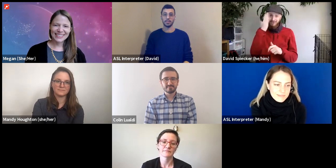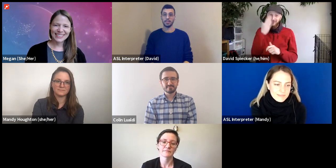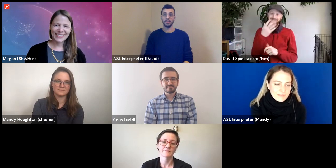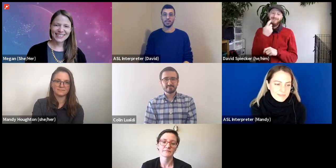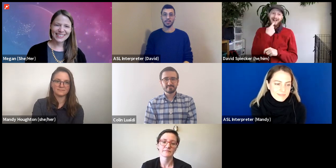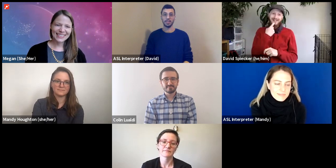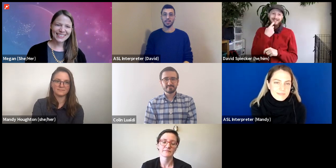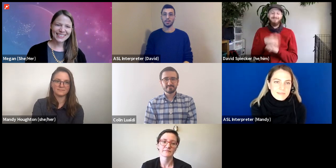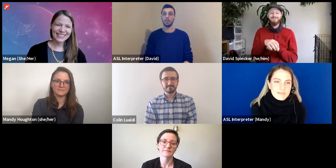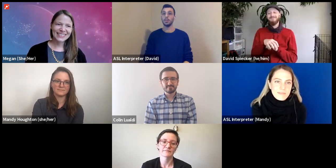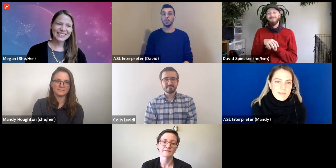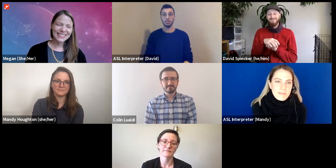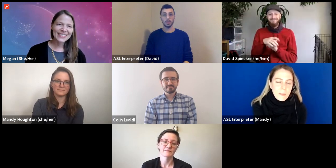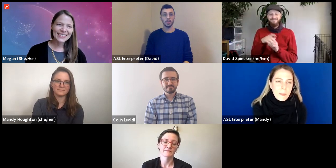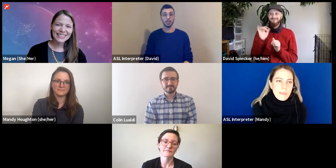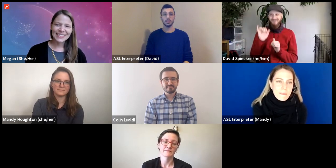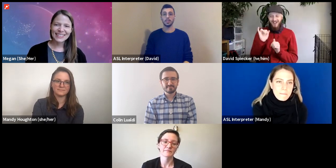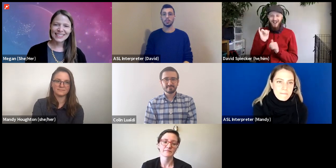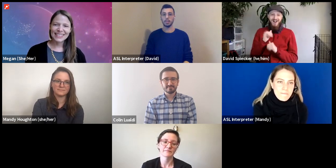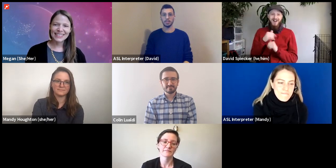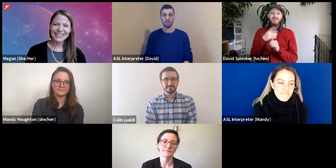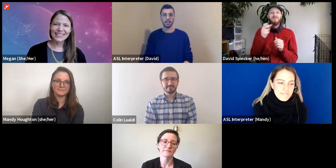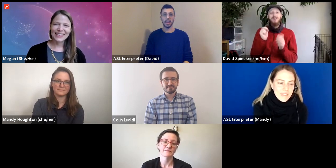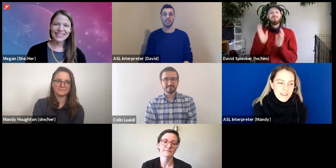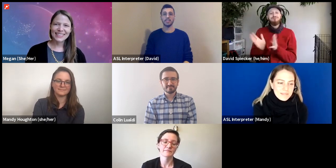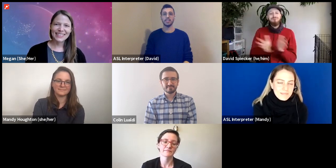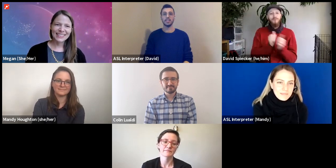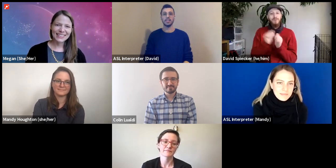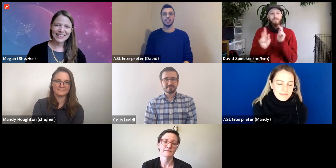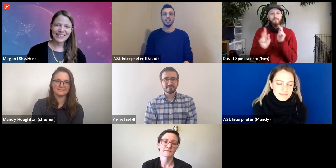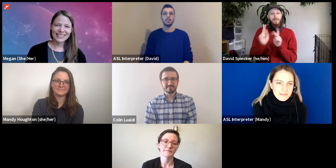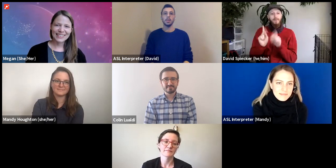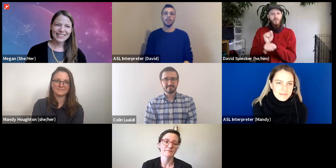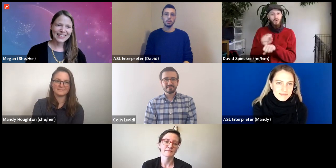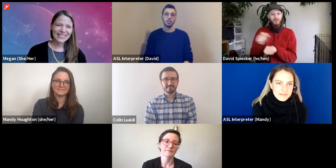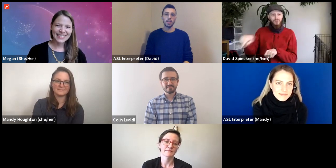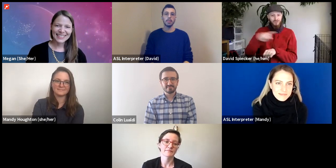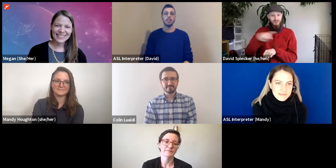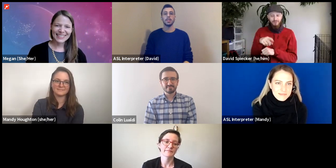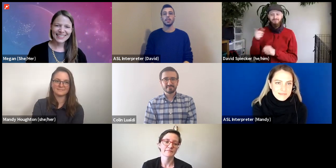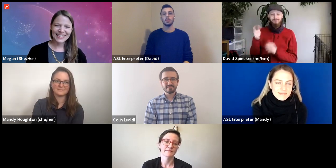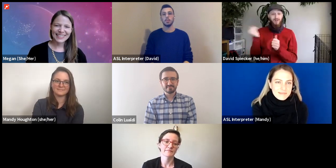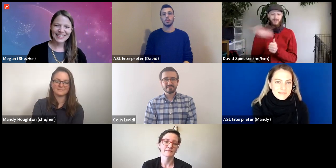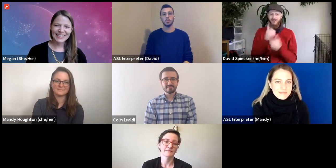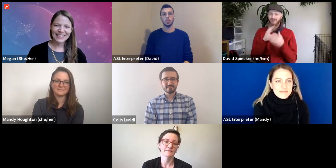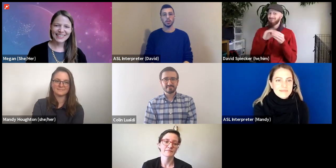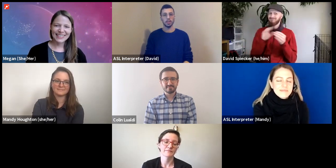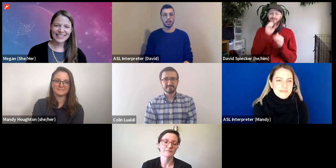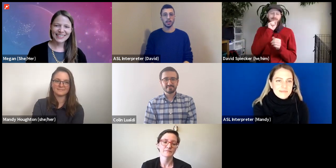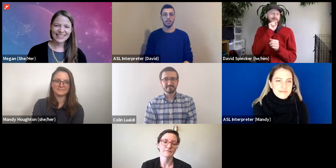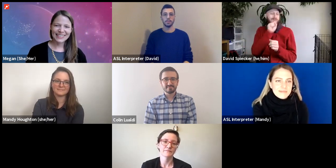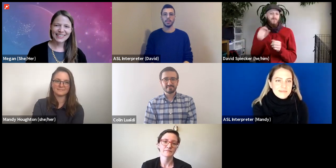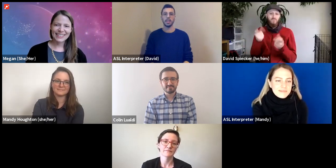lasers. You know, huge mirrors, huge pieces of glass. So as I was chatting with people who